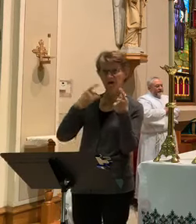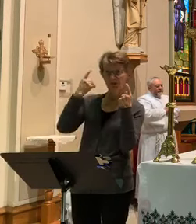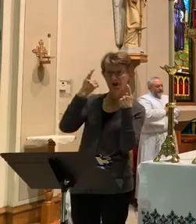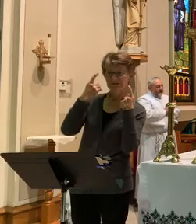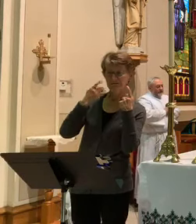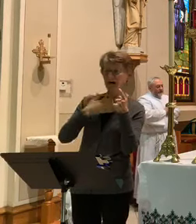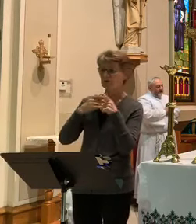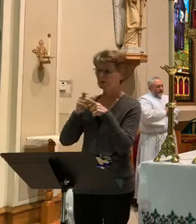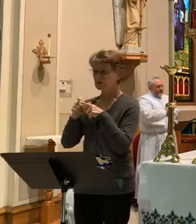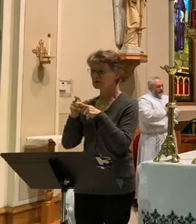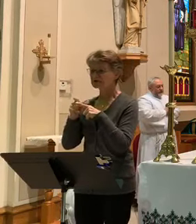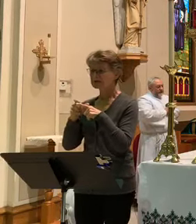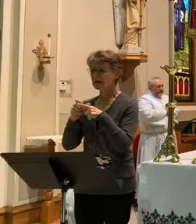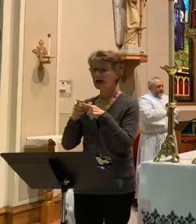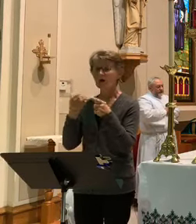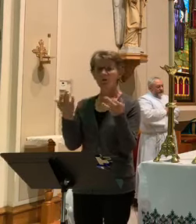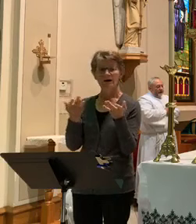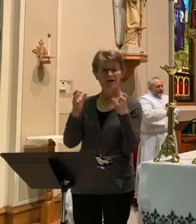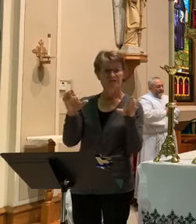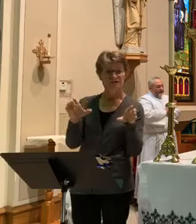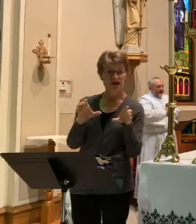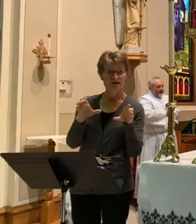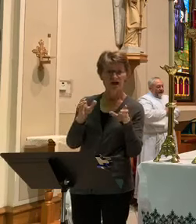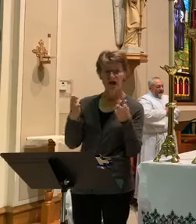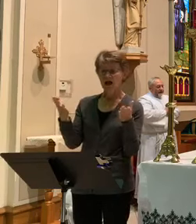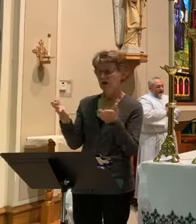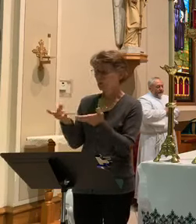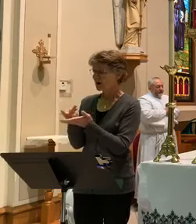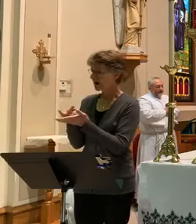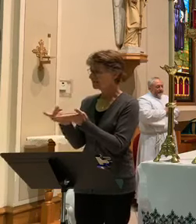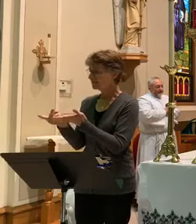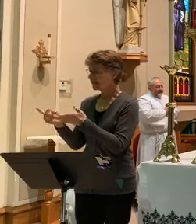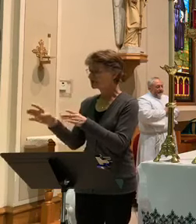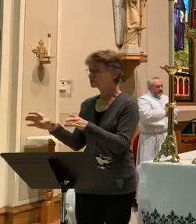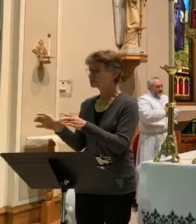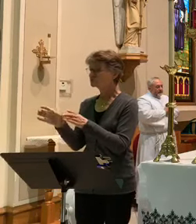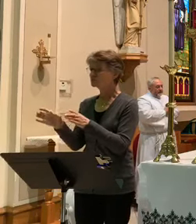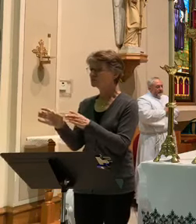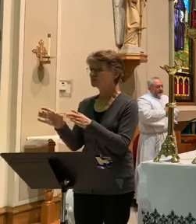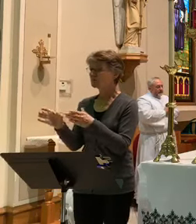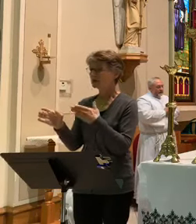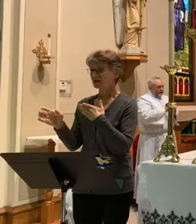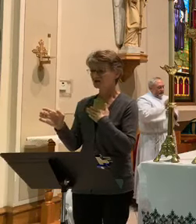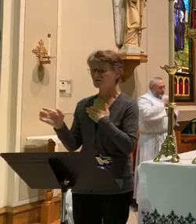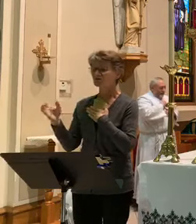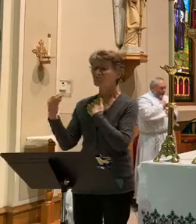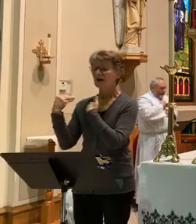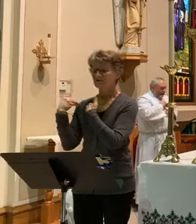my thoughts and in my words and what I have done and what I have failed to do.